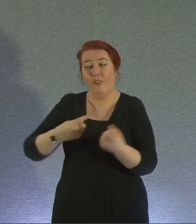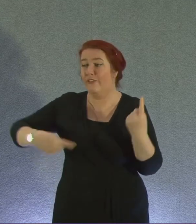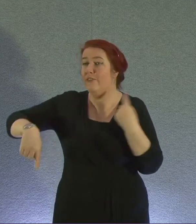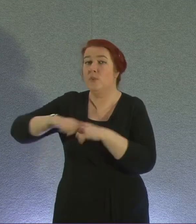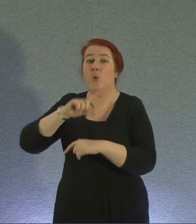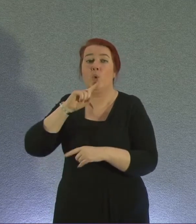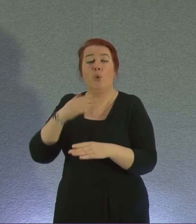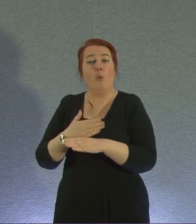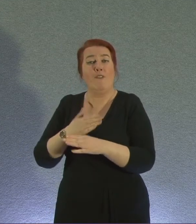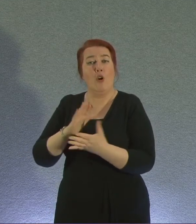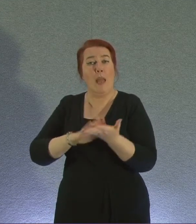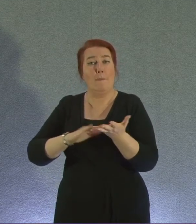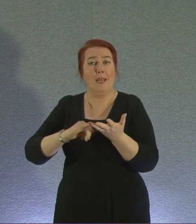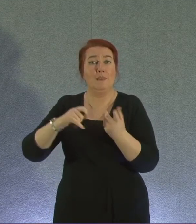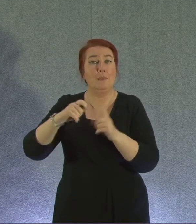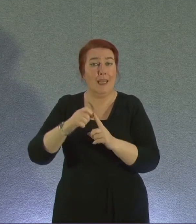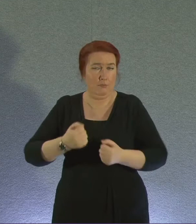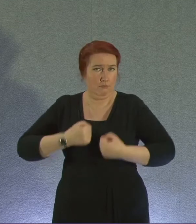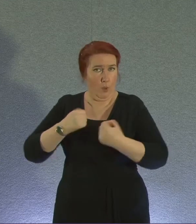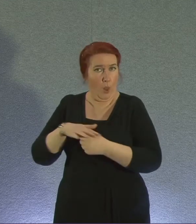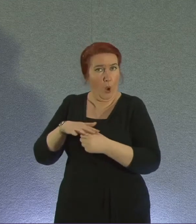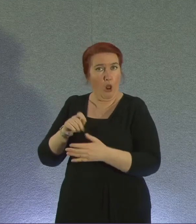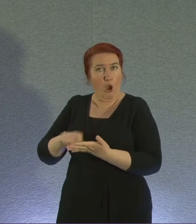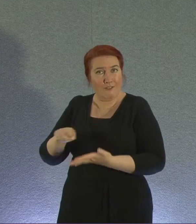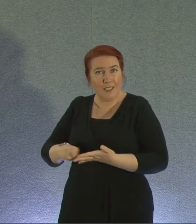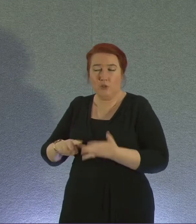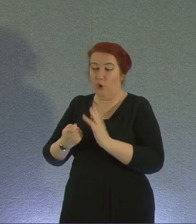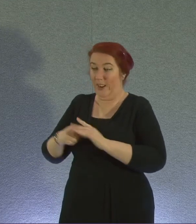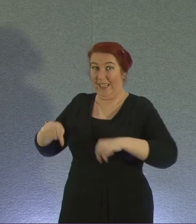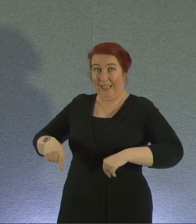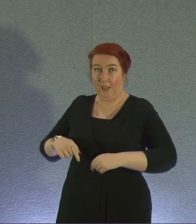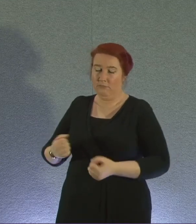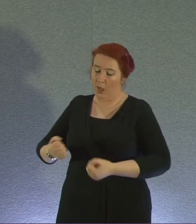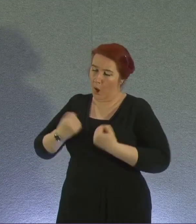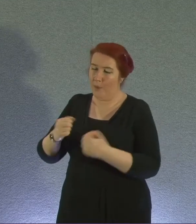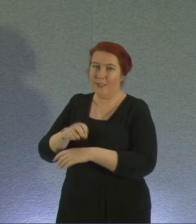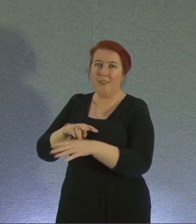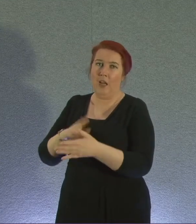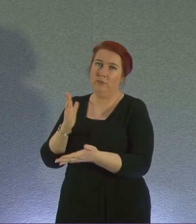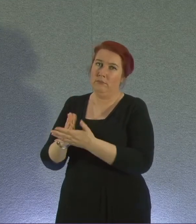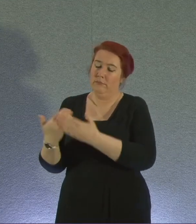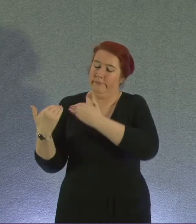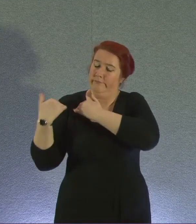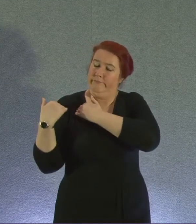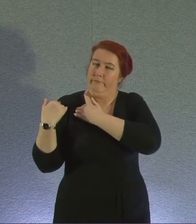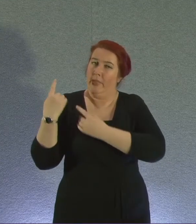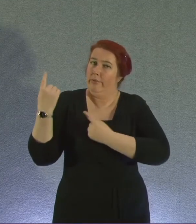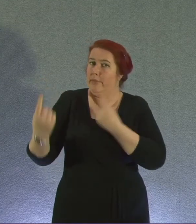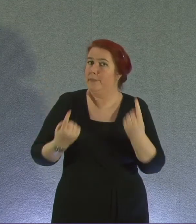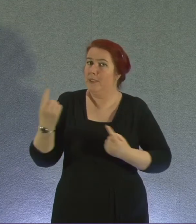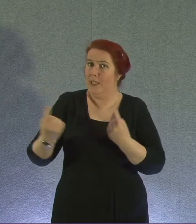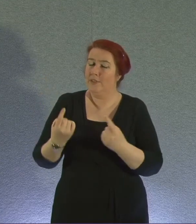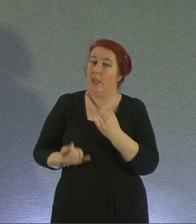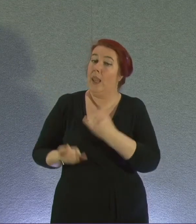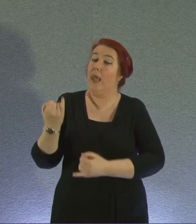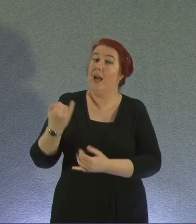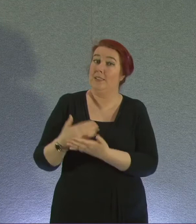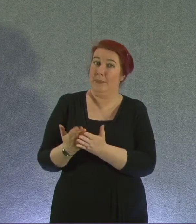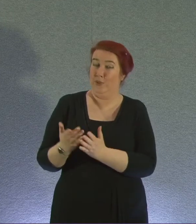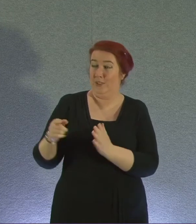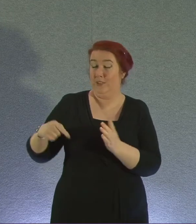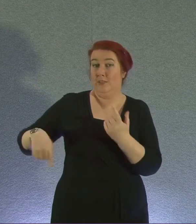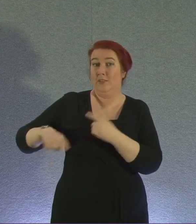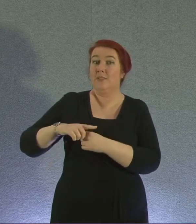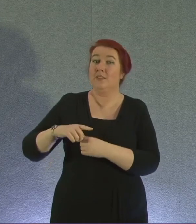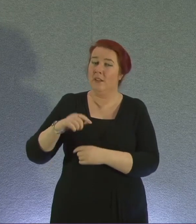for MSPs in our local offices or here. They have also taken a tremendous burden upon themselves in the last period, particularly